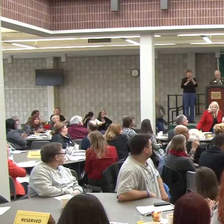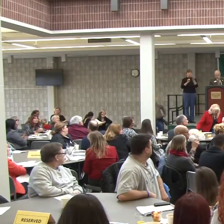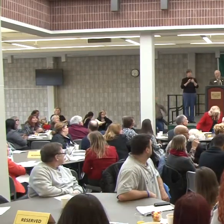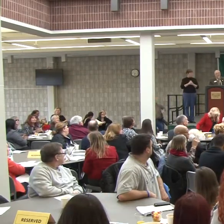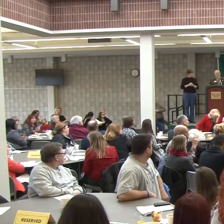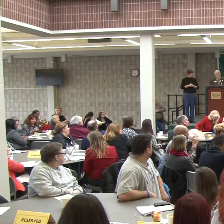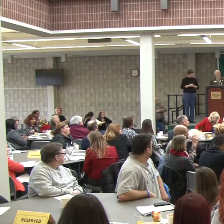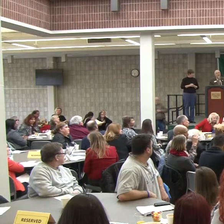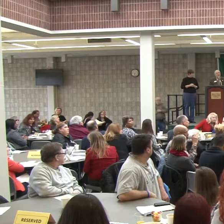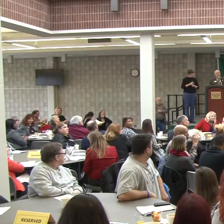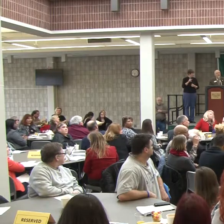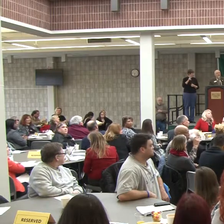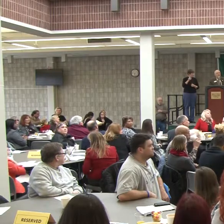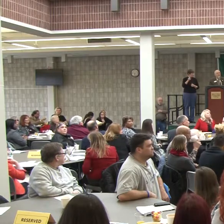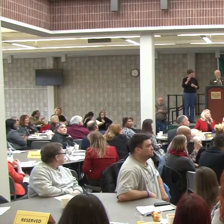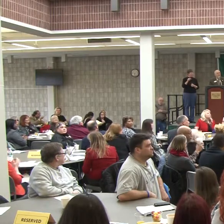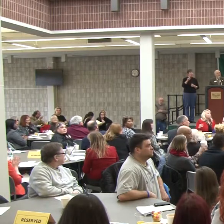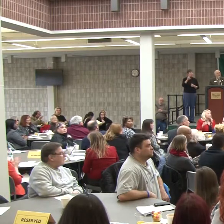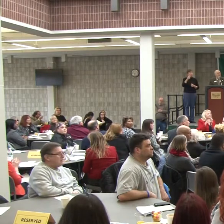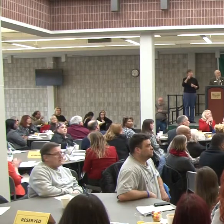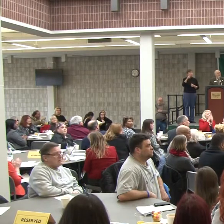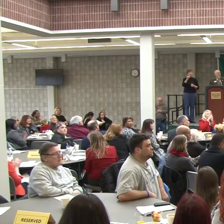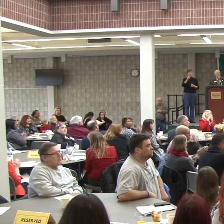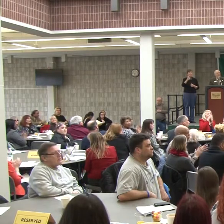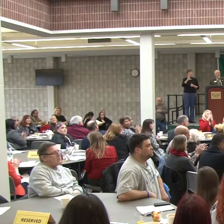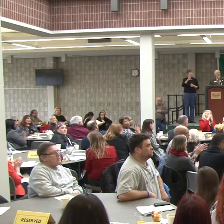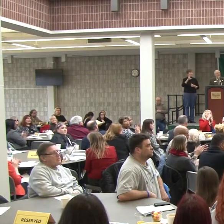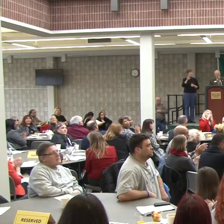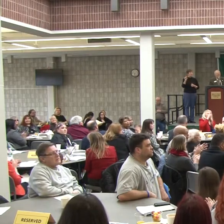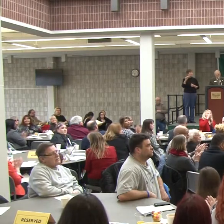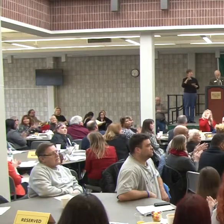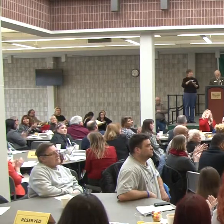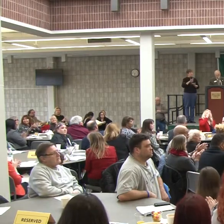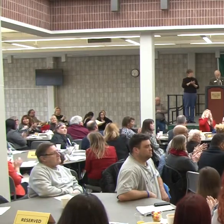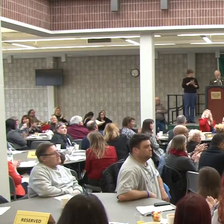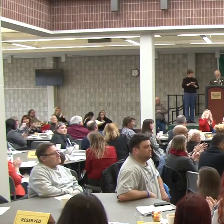Karen Graca from Cuss Middle School. Karen.